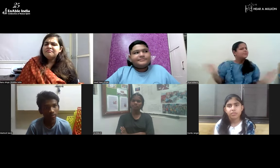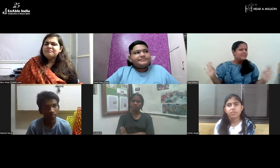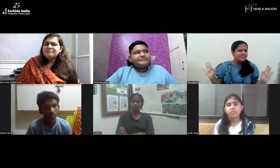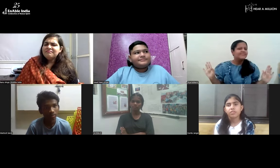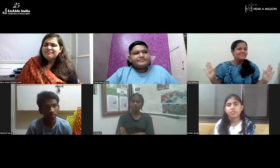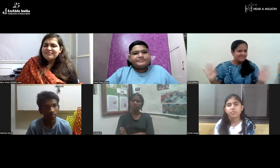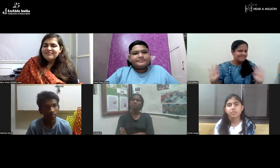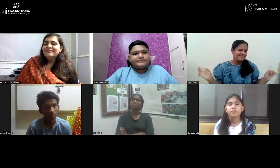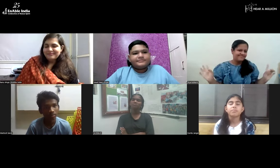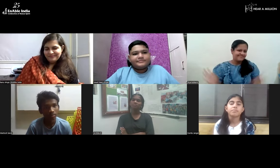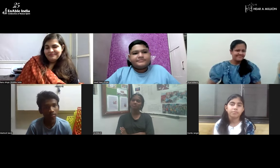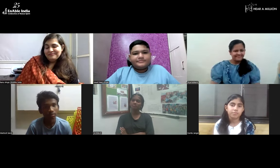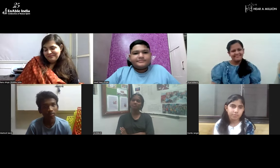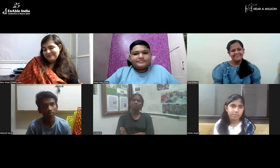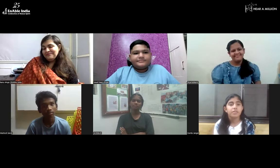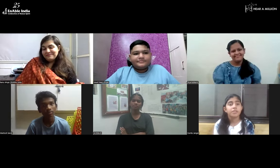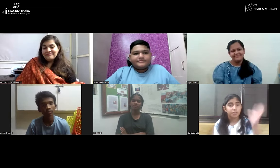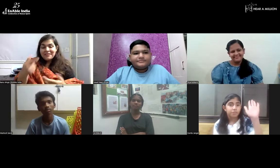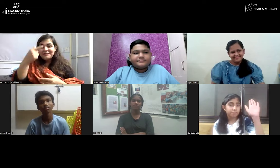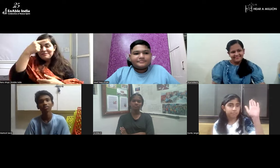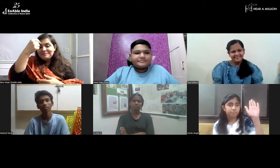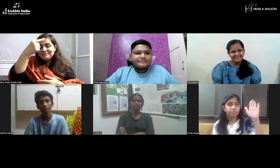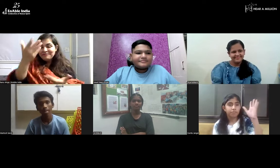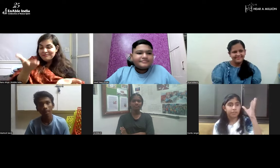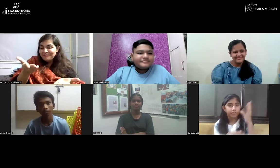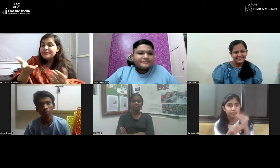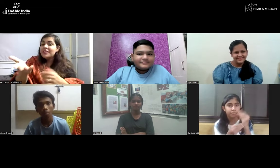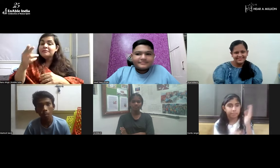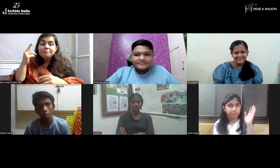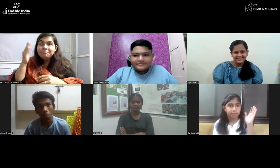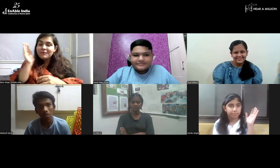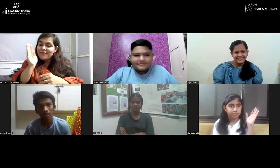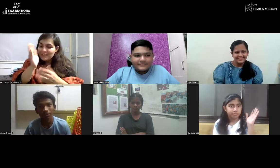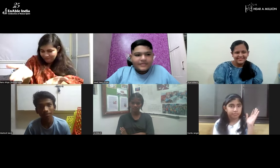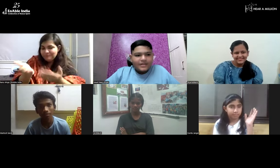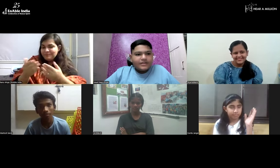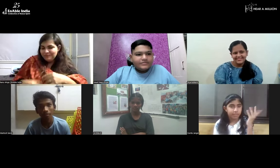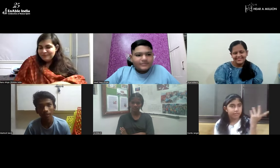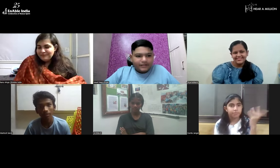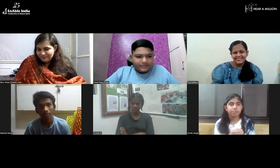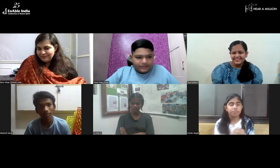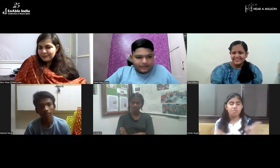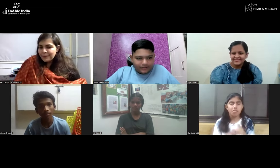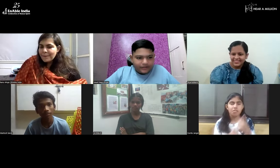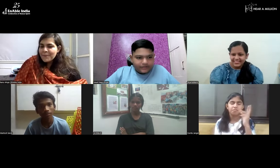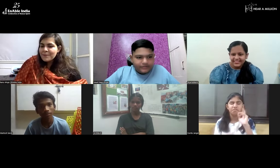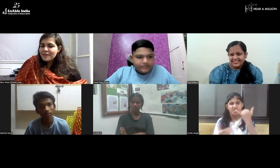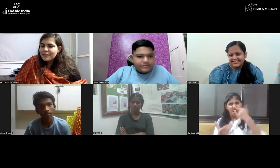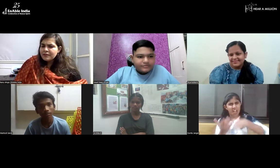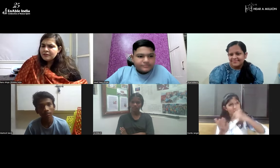them that permission. If they want to get our attention, they can tap on our shoulder. And if they are being too